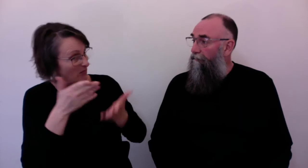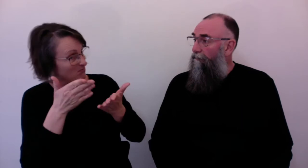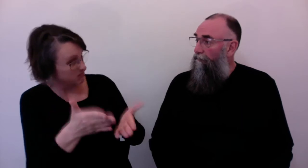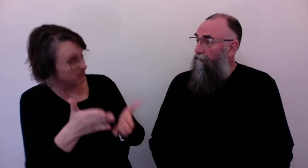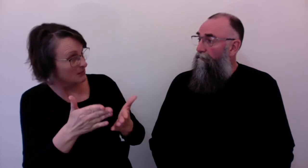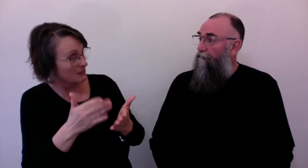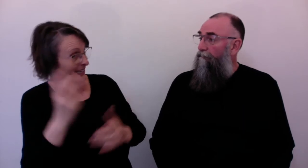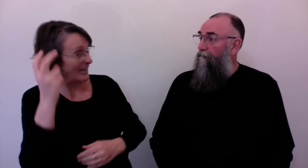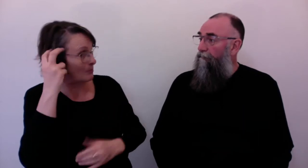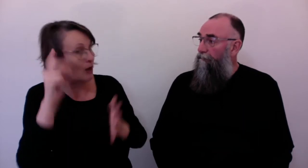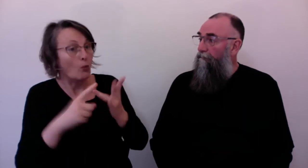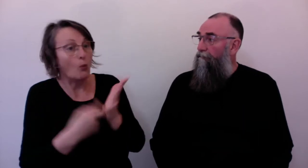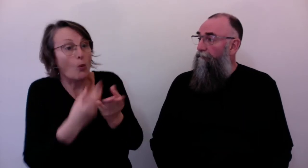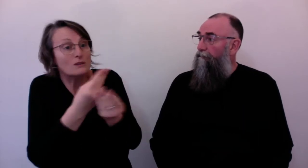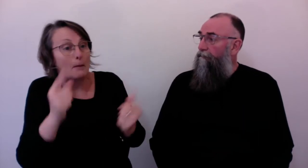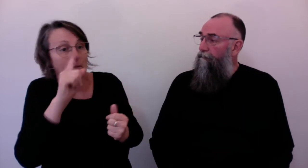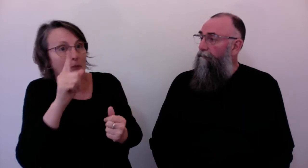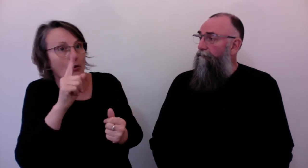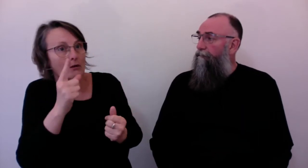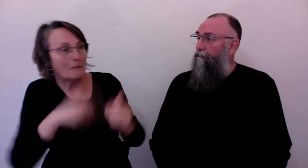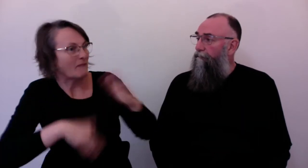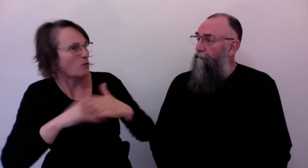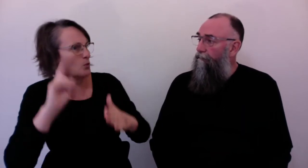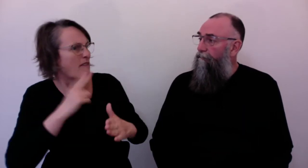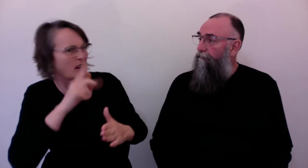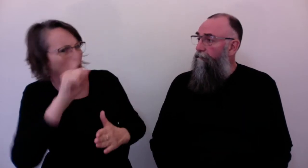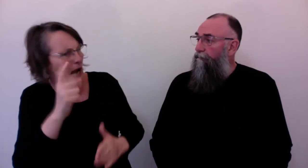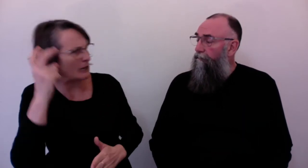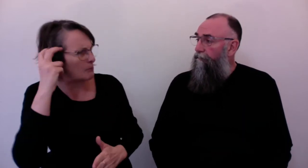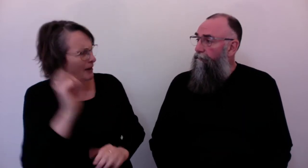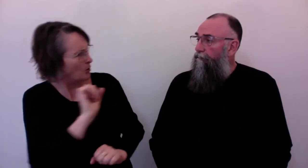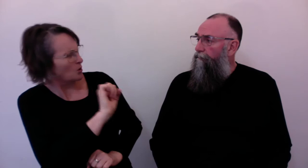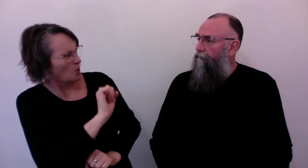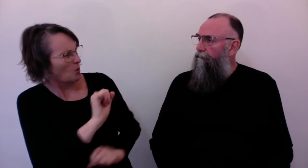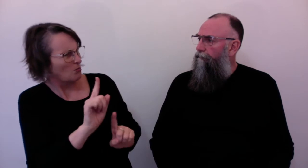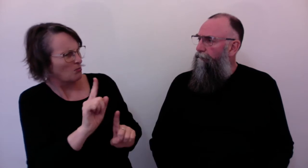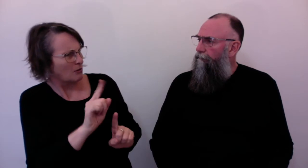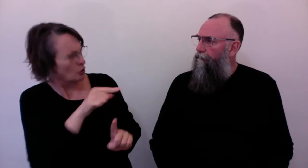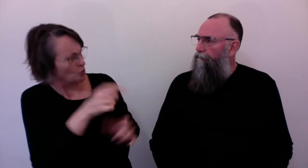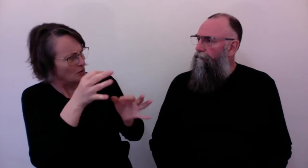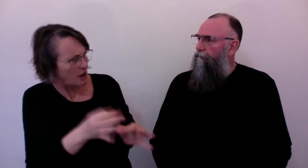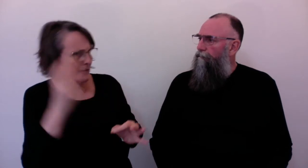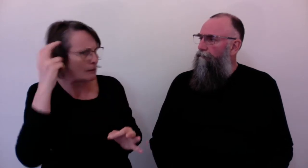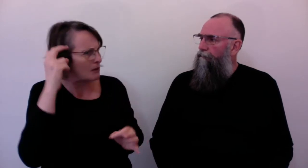some people is there just no hearing, so there's no point? What was your hearing and when did you decide to get the implant? Yeah,